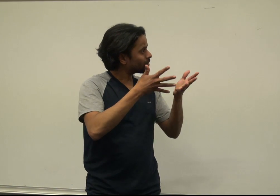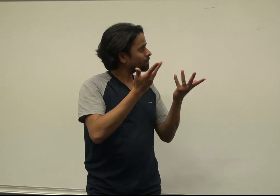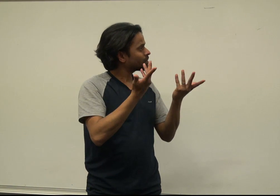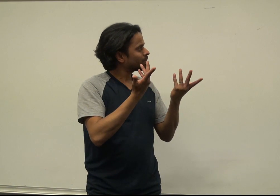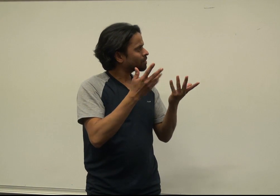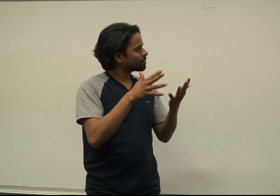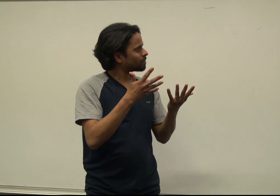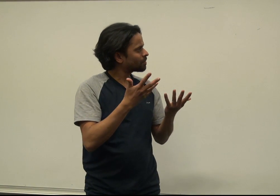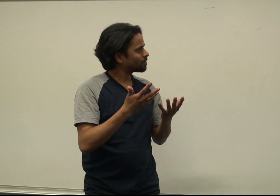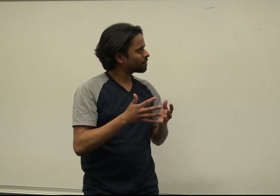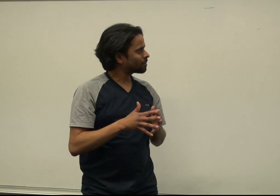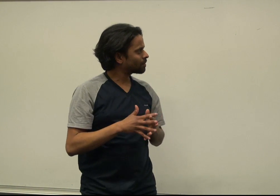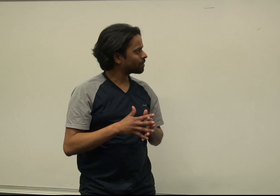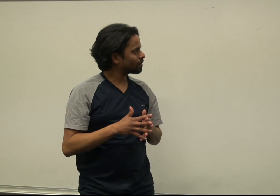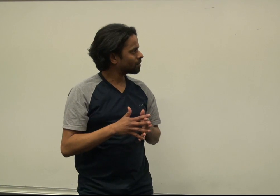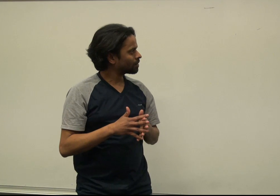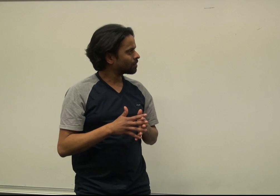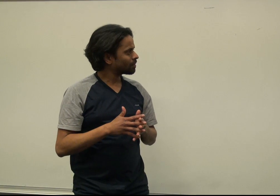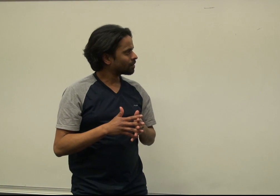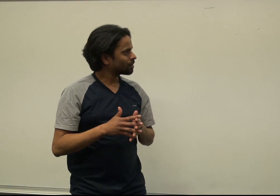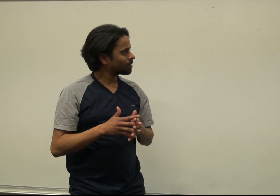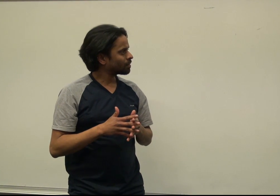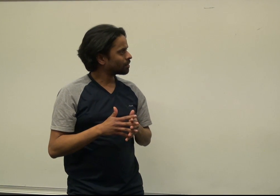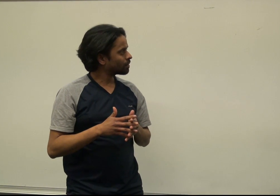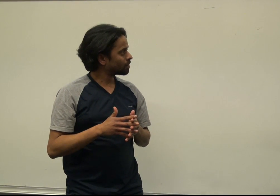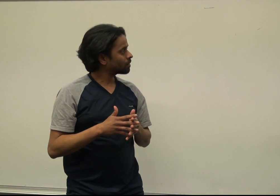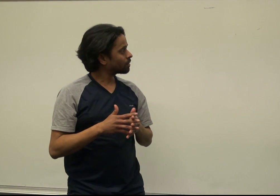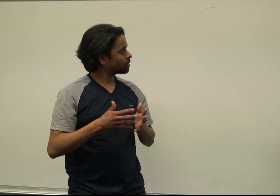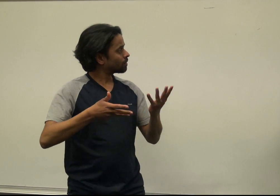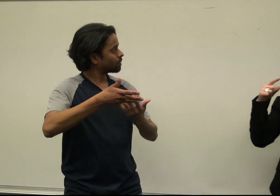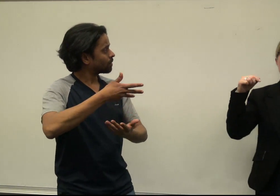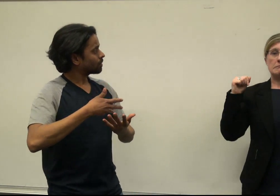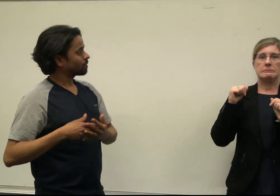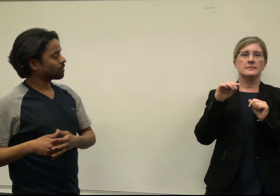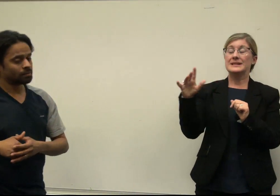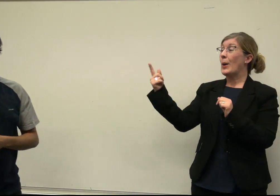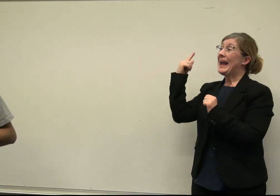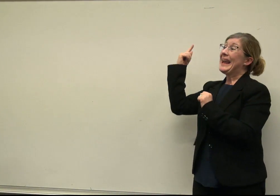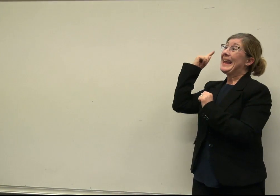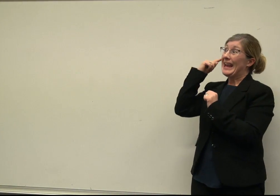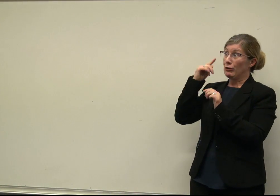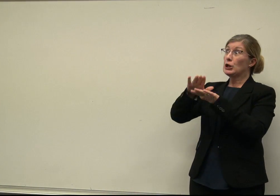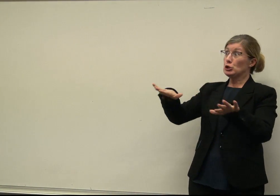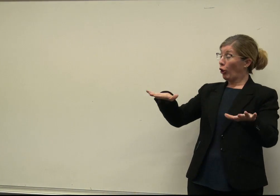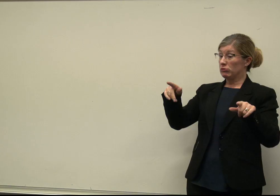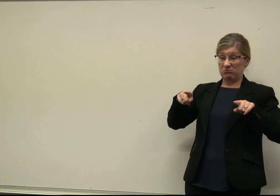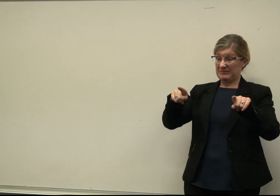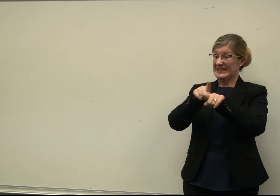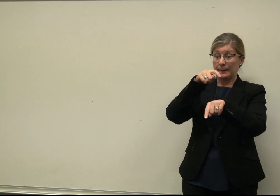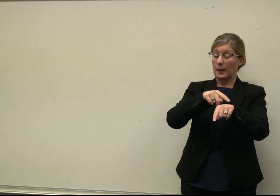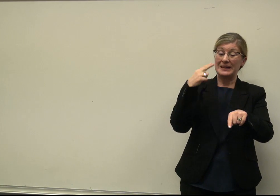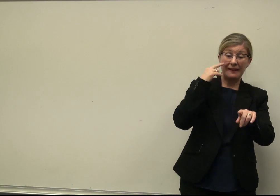mix. So the hearing children are learning to sign as well. Can I just clarify that? Yes, yes, the hearing children definitely learn to